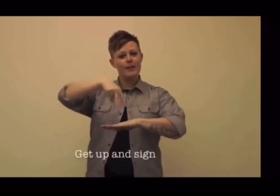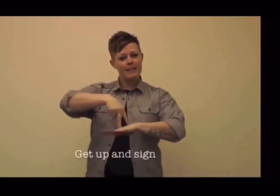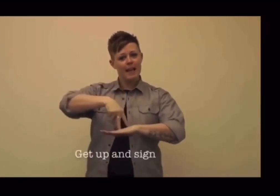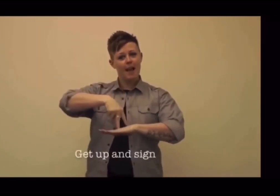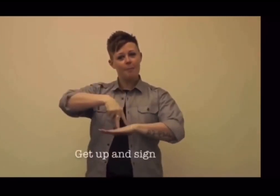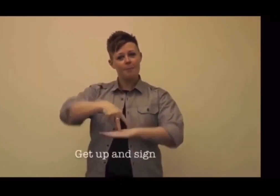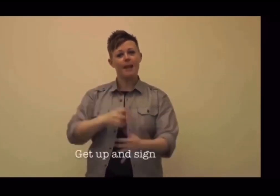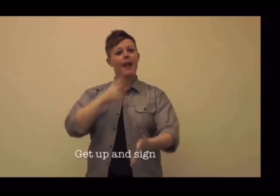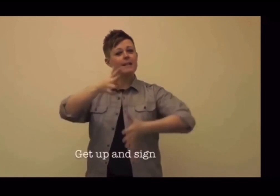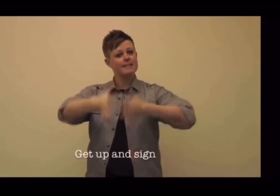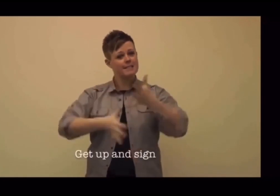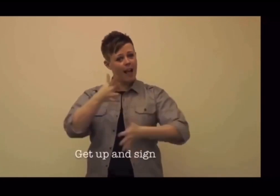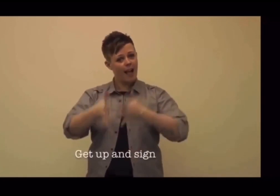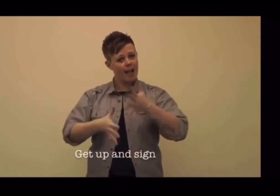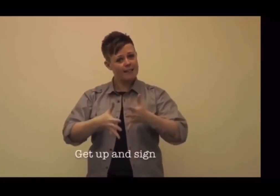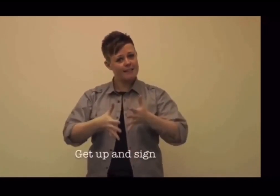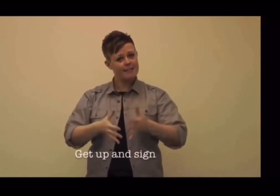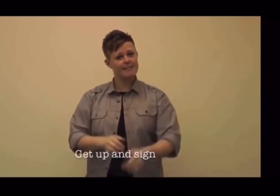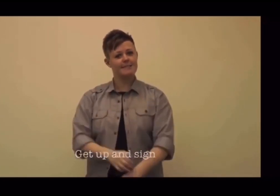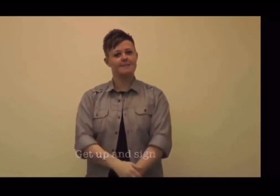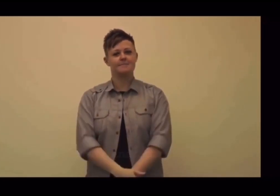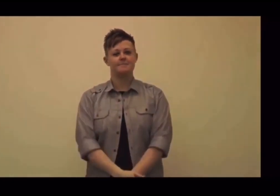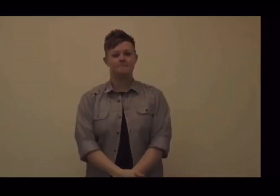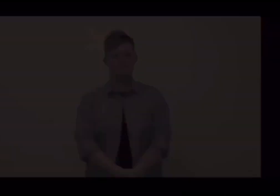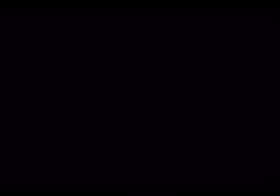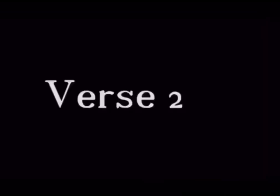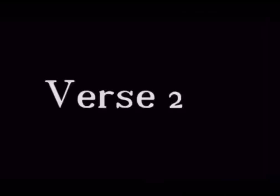get up and sign.